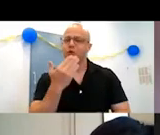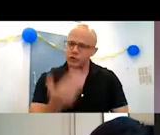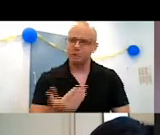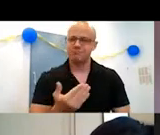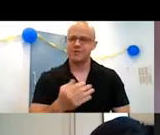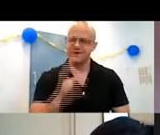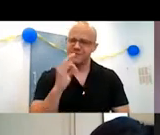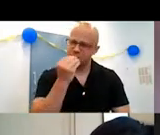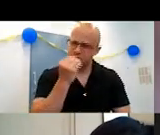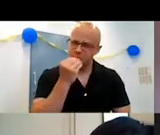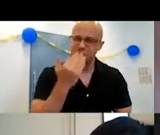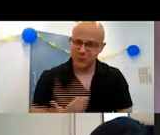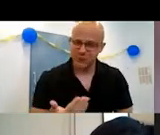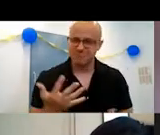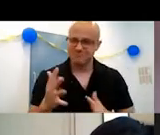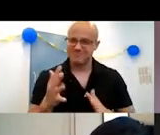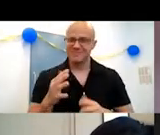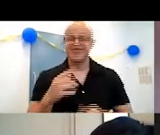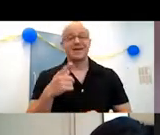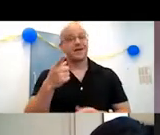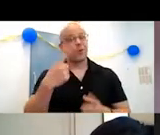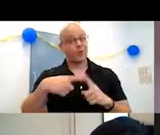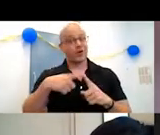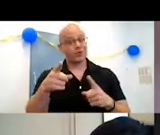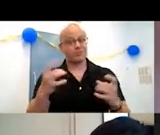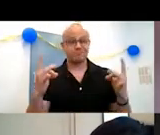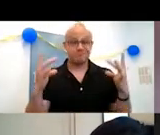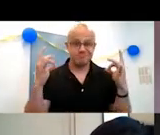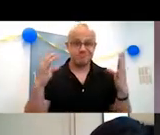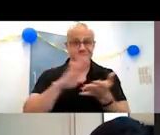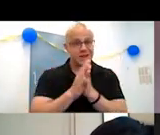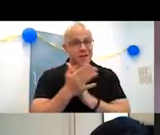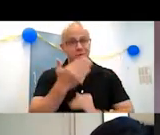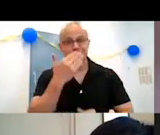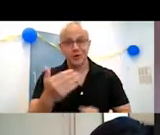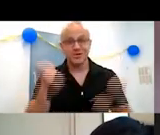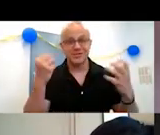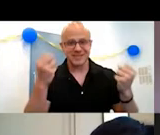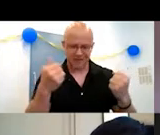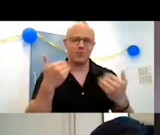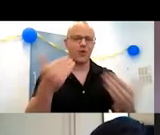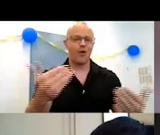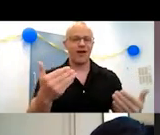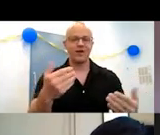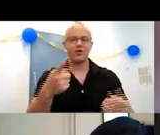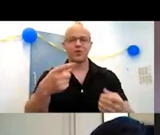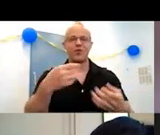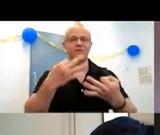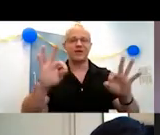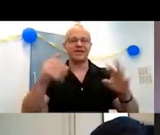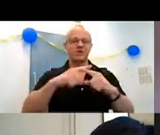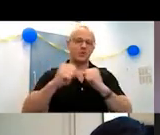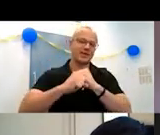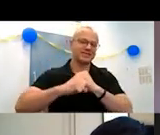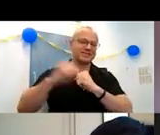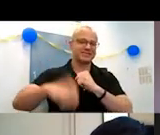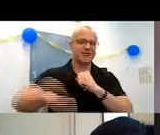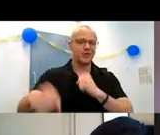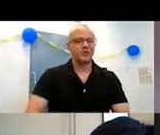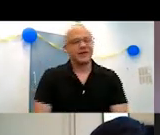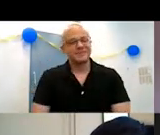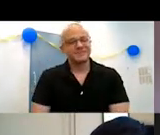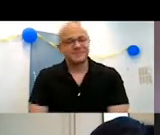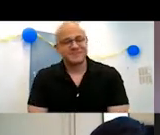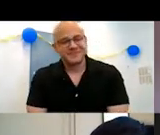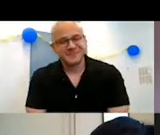So just keep it basic, just say it's good food. When you're at Starbucks and